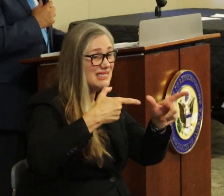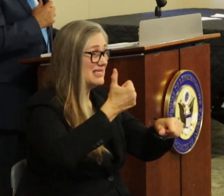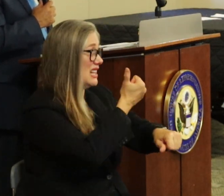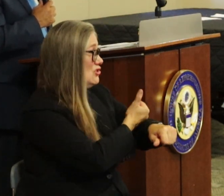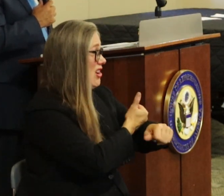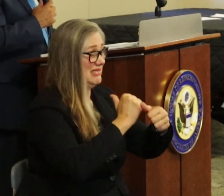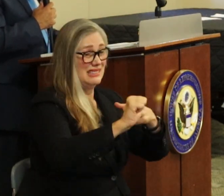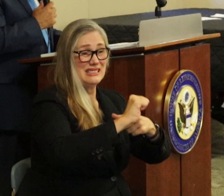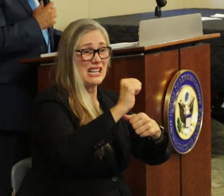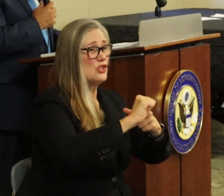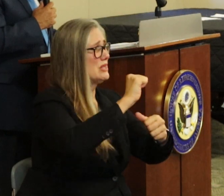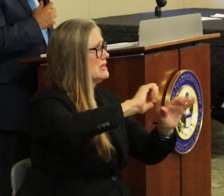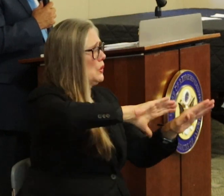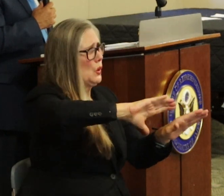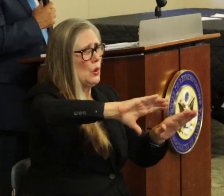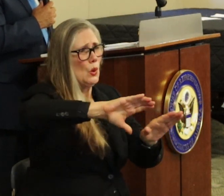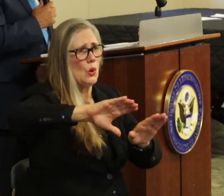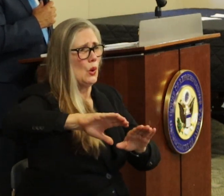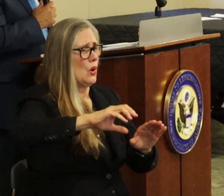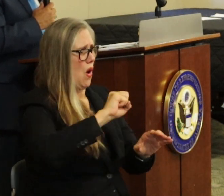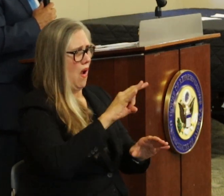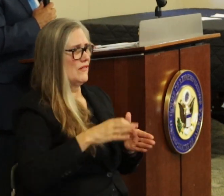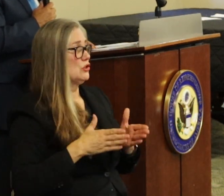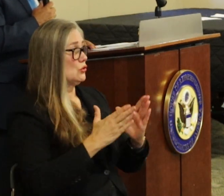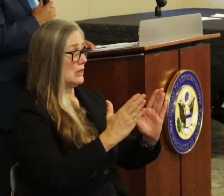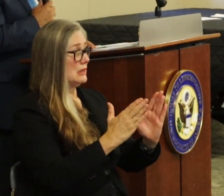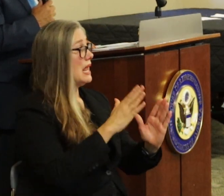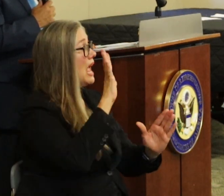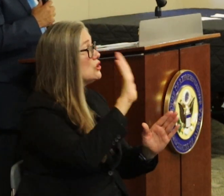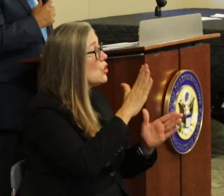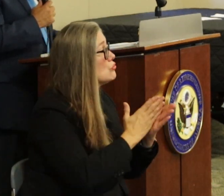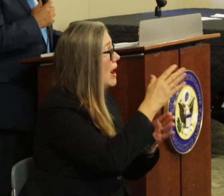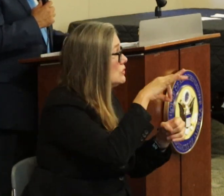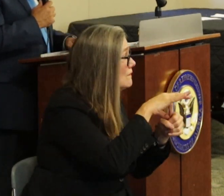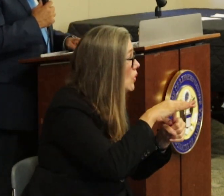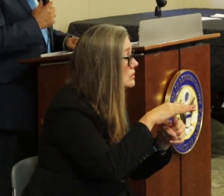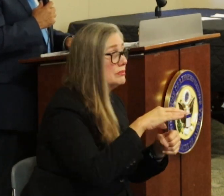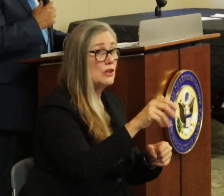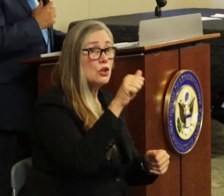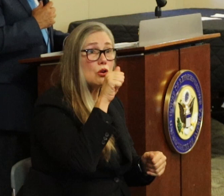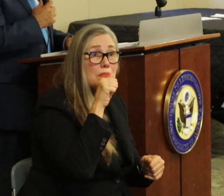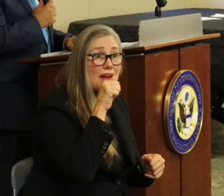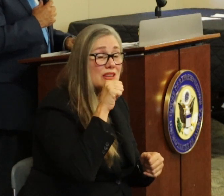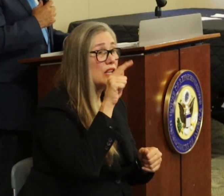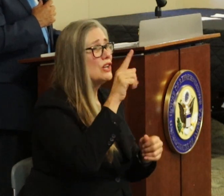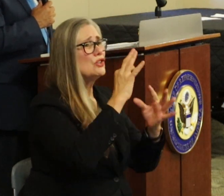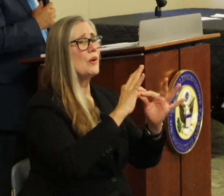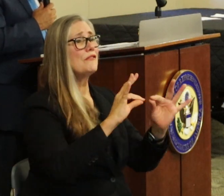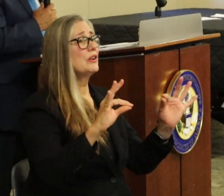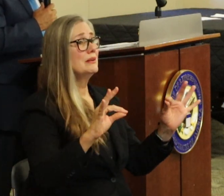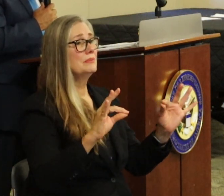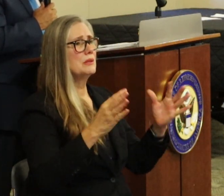protecting our right to vote and privacy, your freedom to be who you are and love who